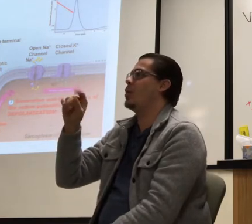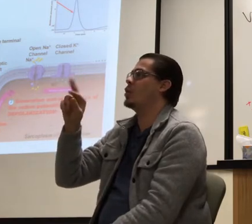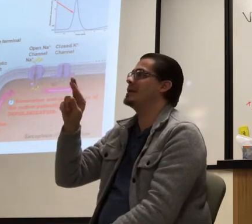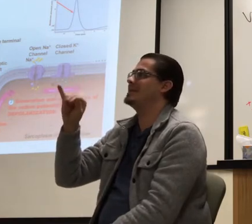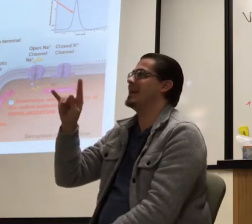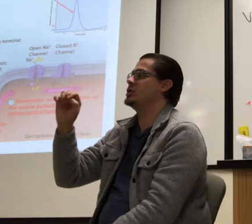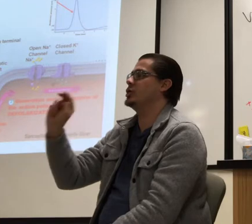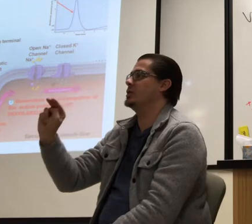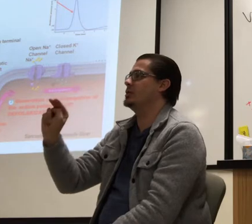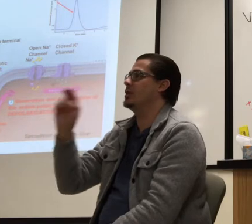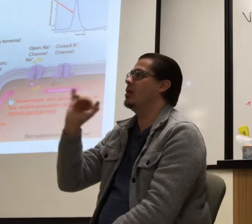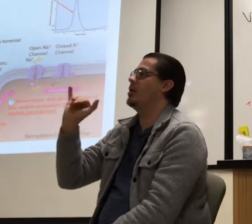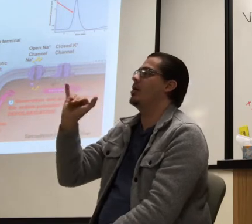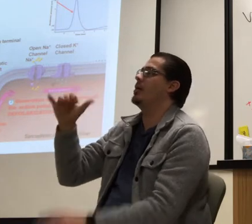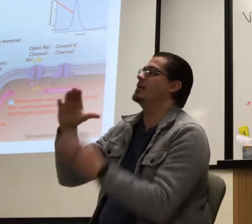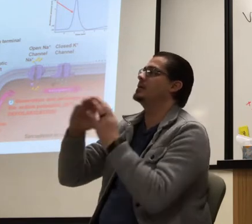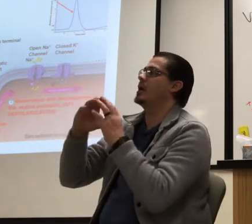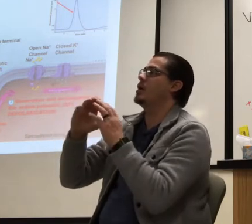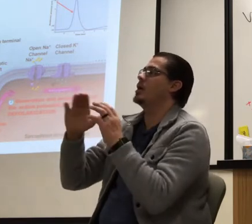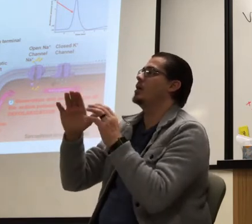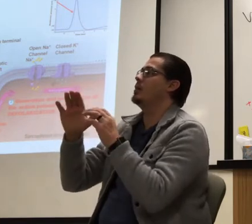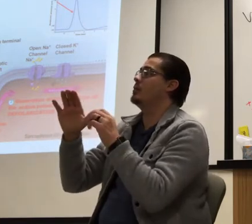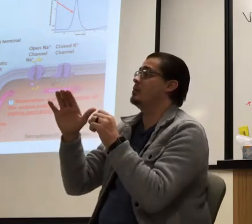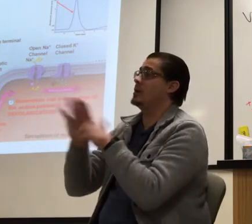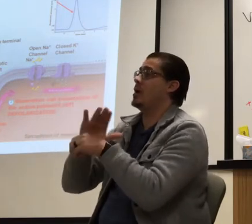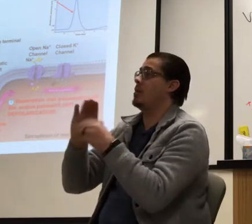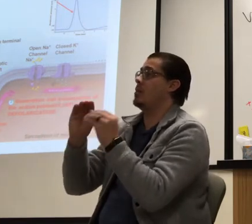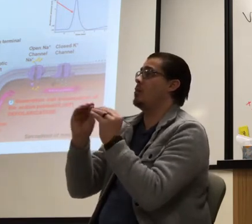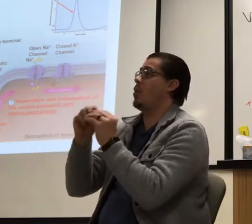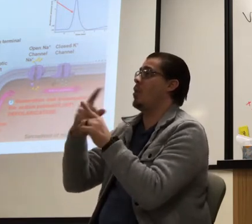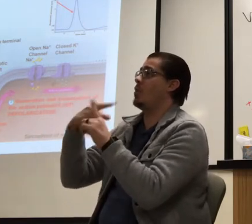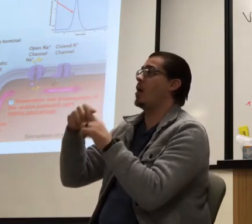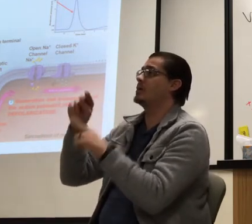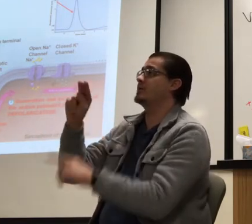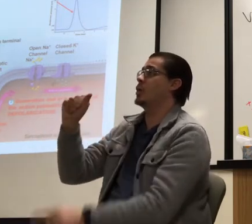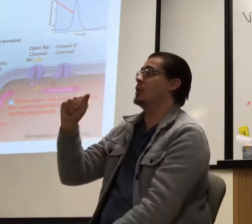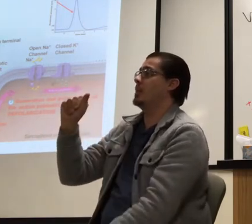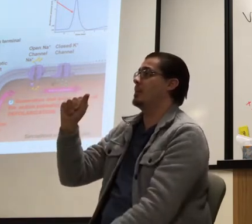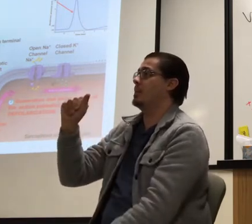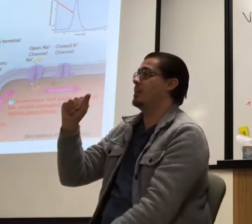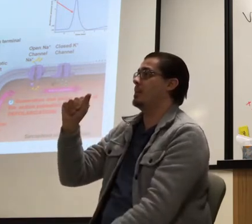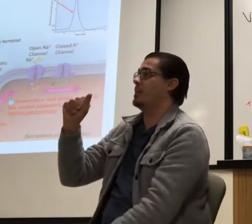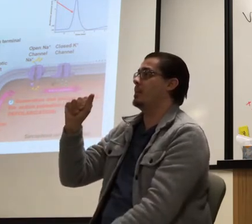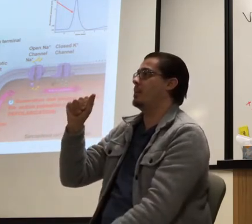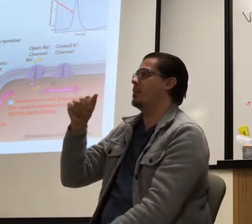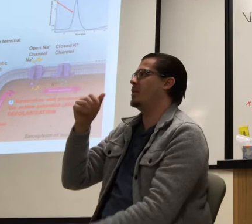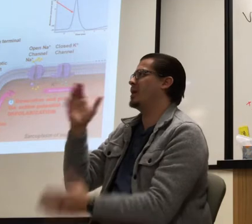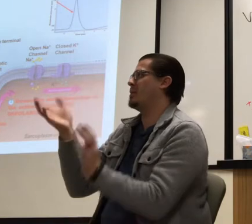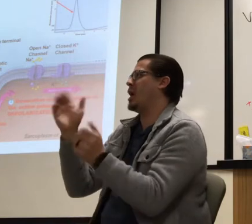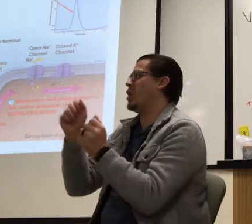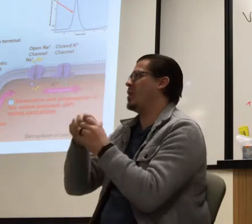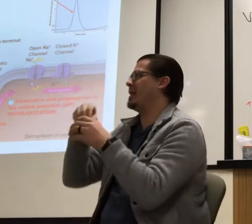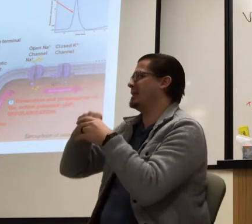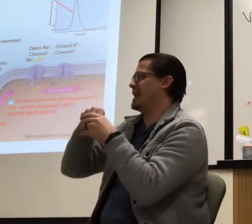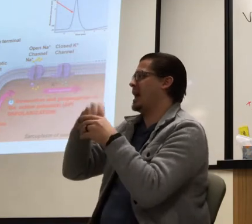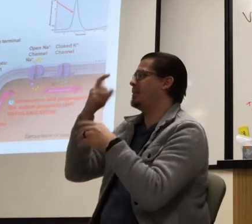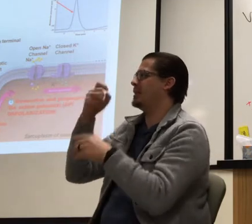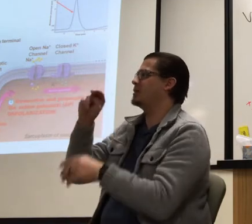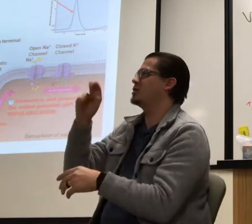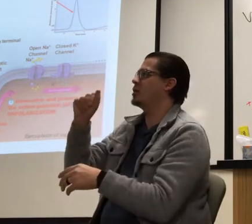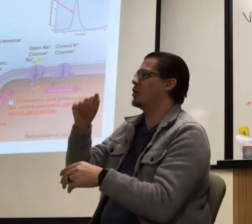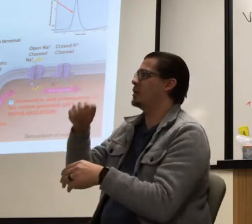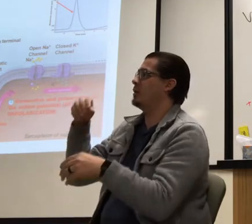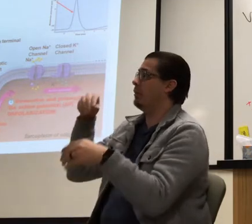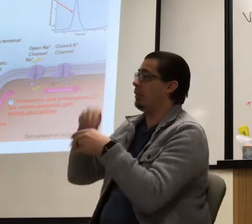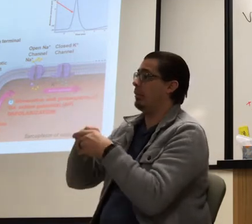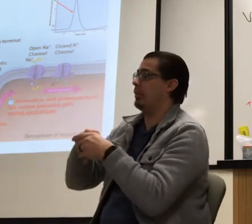The cell is becoming more positive with respect to the inside because of the sodium influx.